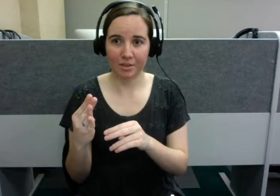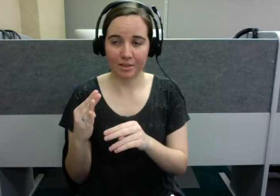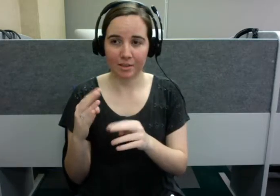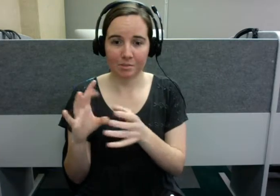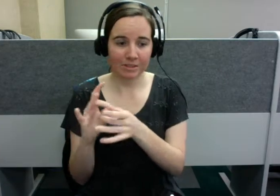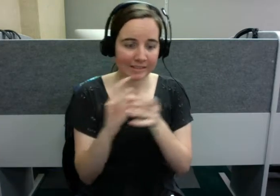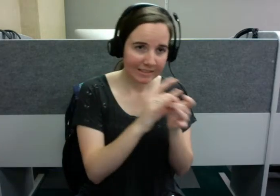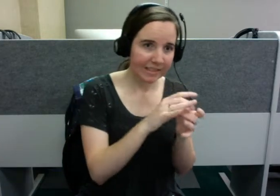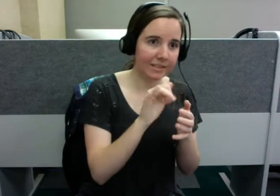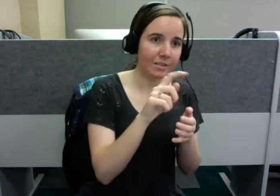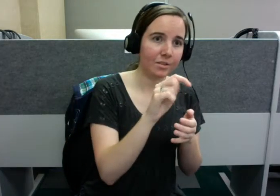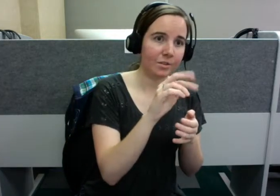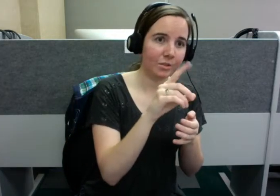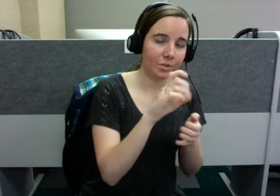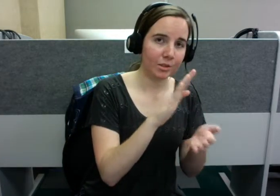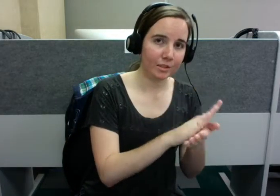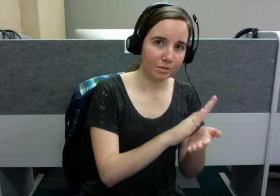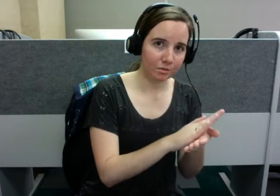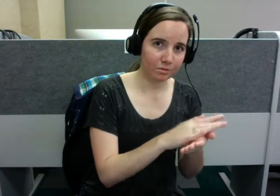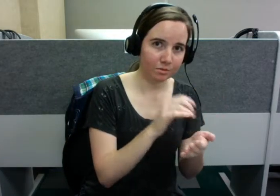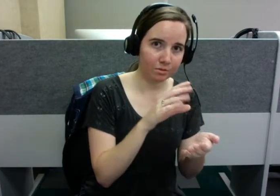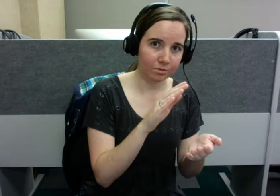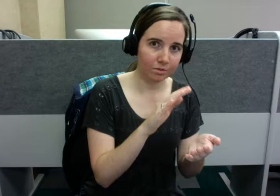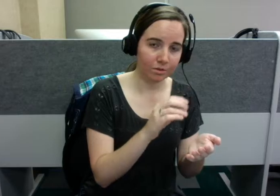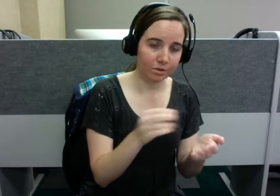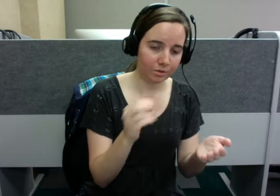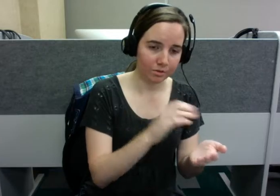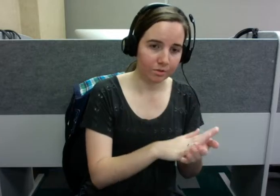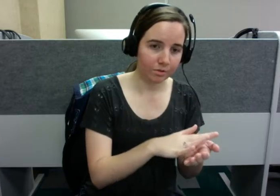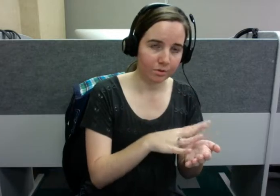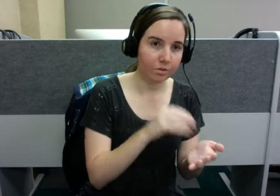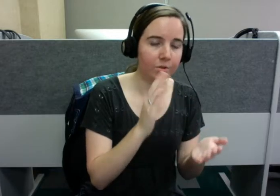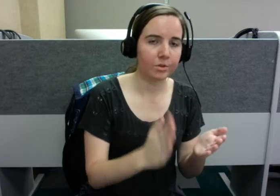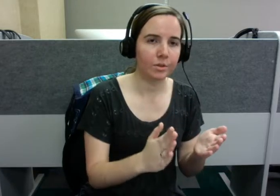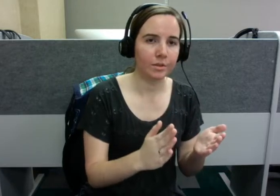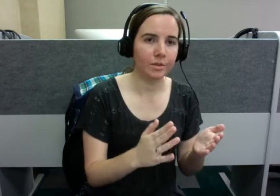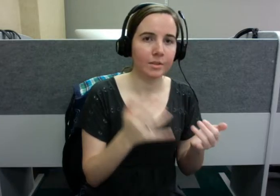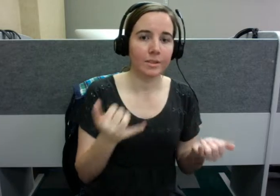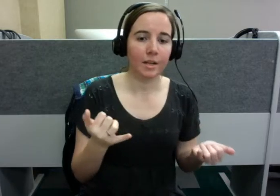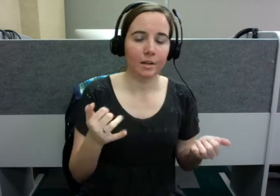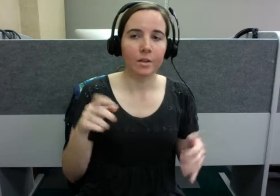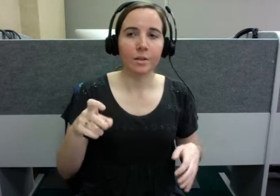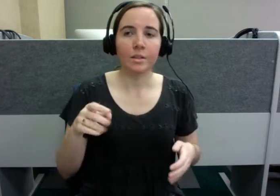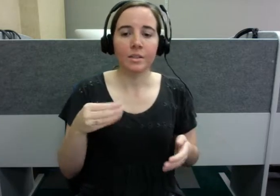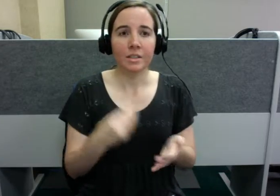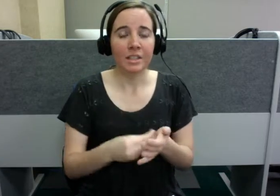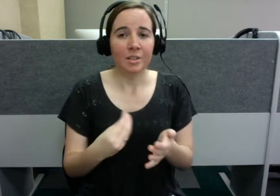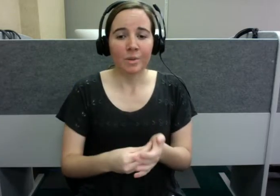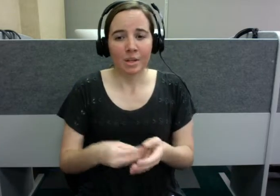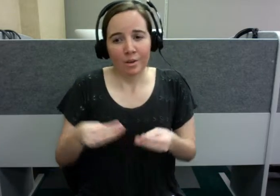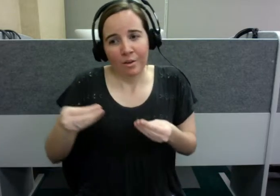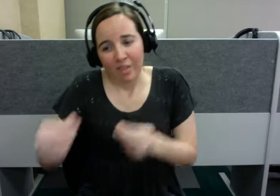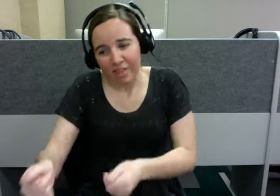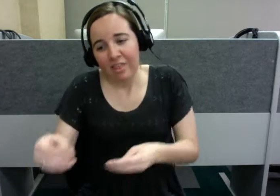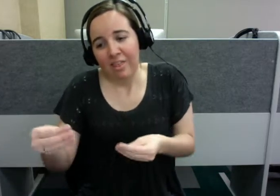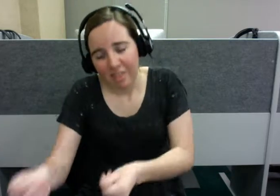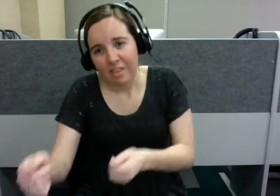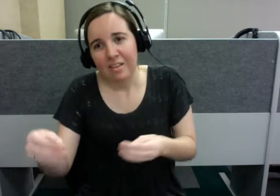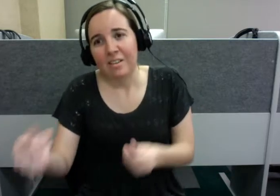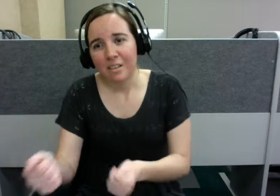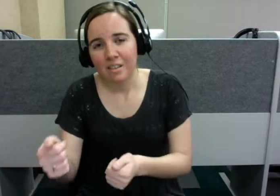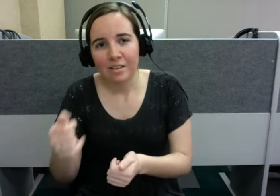over. Meanwhile, we got $2 trillion at a minimum, according to the American Society of Civil Engineers, that we need to expend to even make a dent in